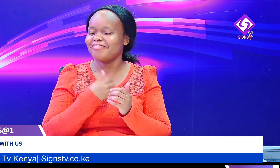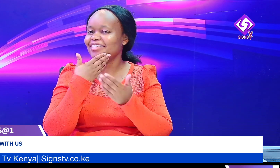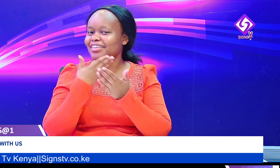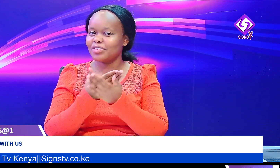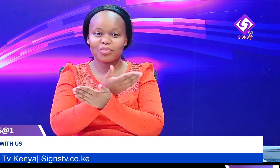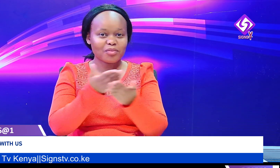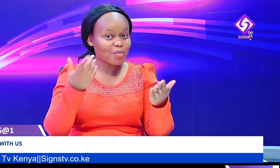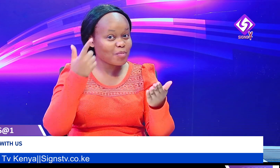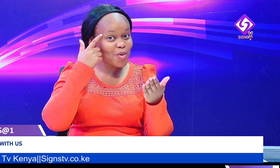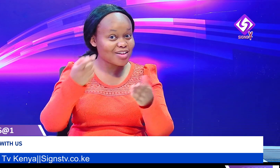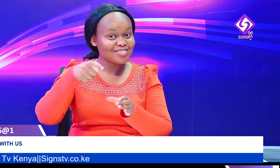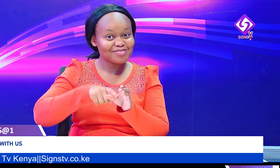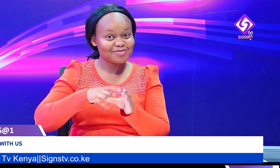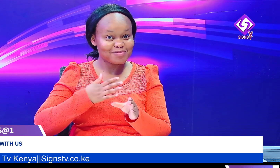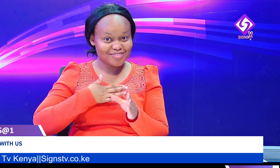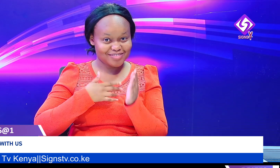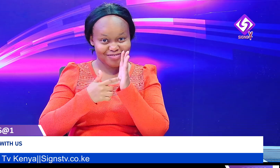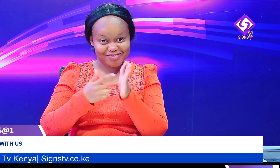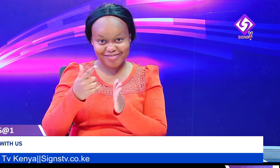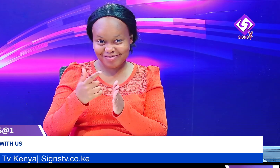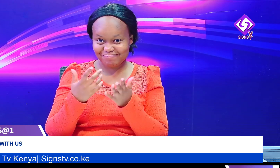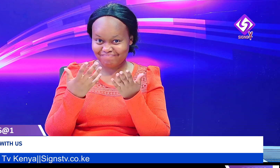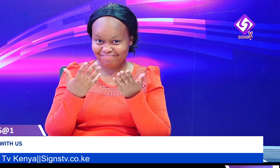Thank you for watching Science TV News. Thank you for joining us.